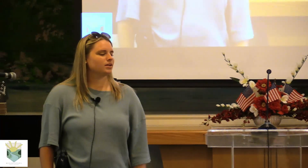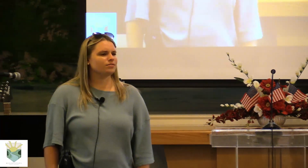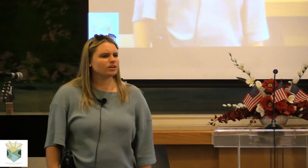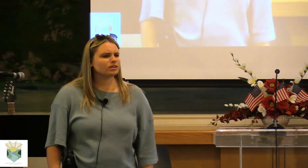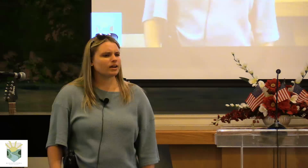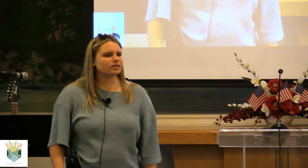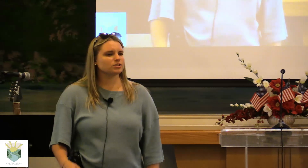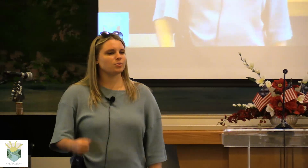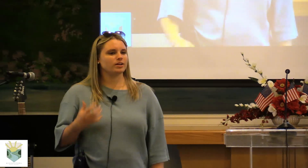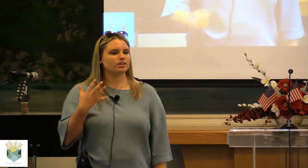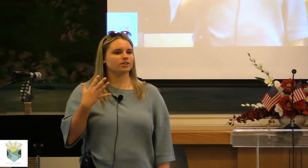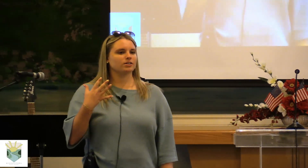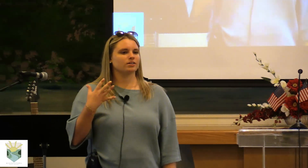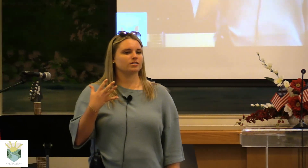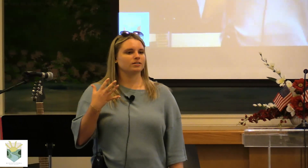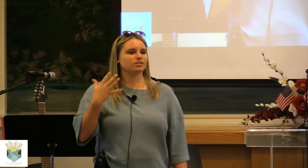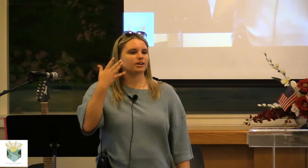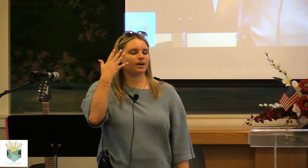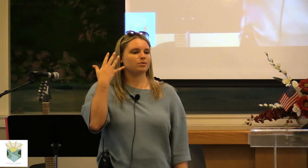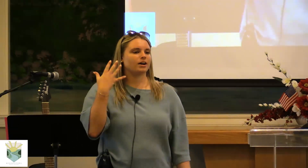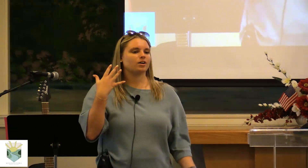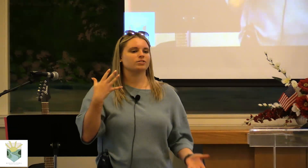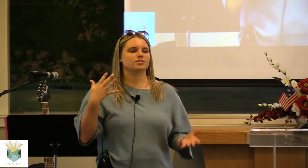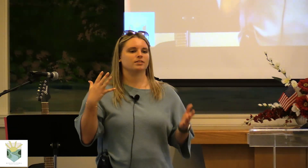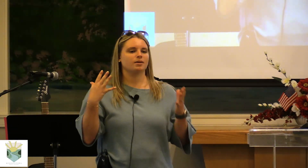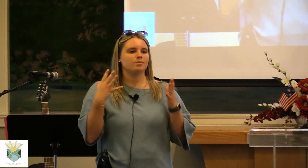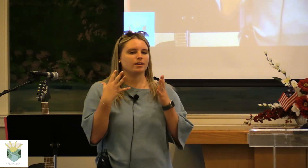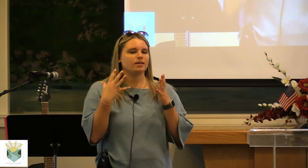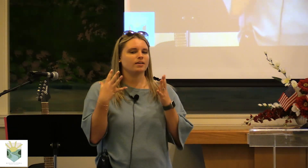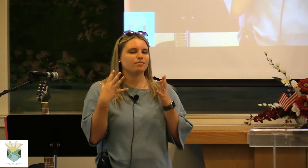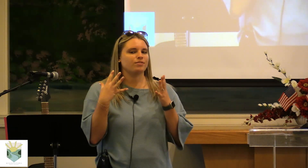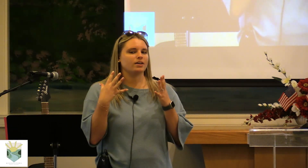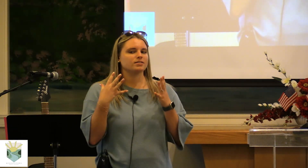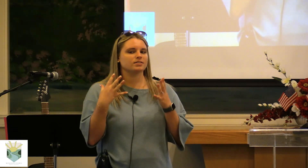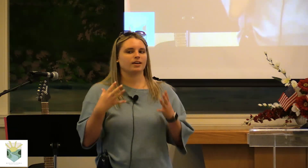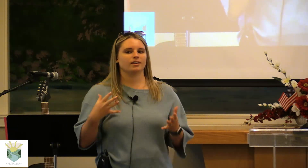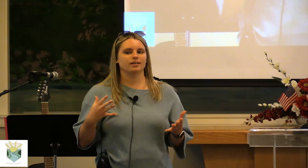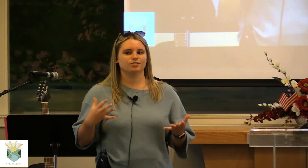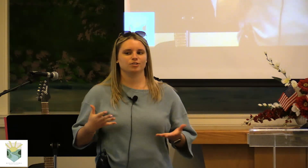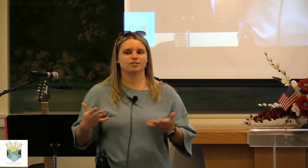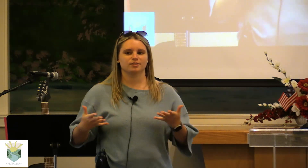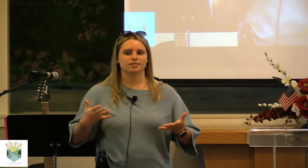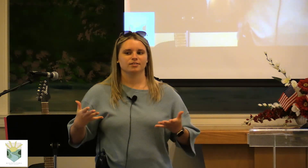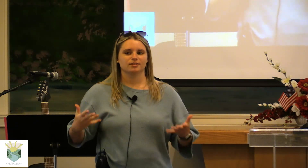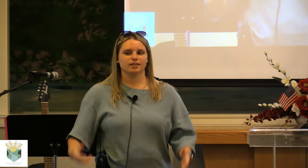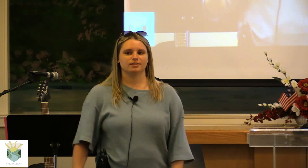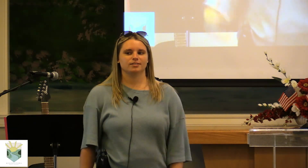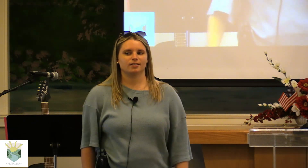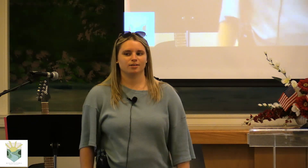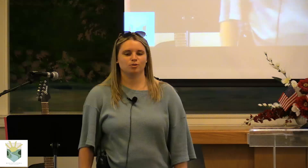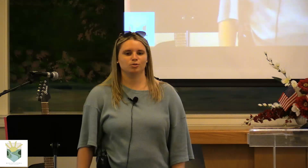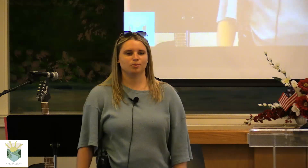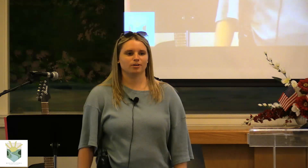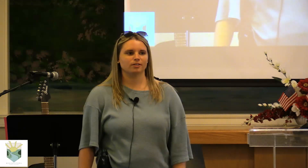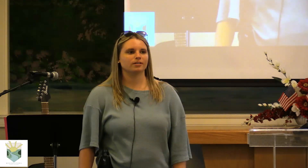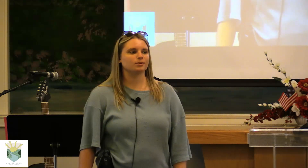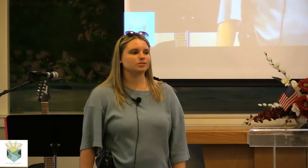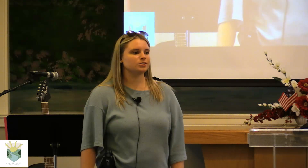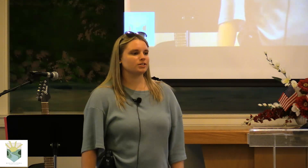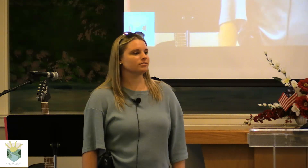you're like squinting your eyebrows and like making that face, like it just, that's like a huge part of the language too. Yeah. Or